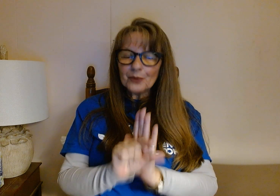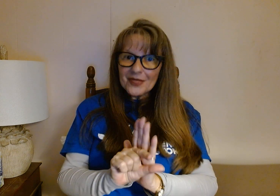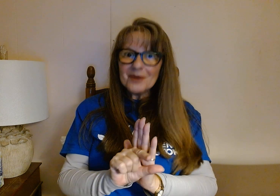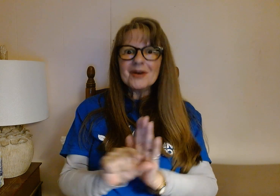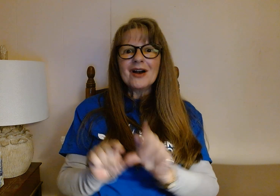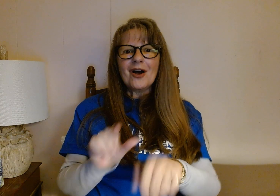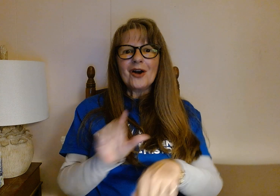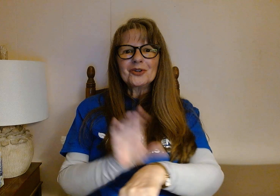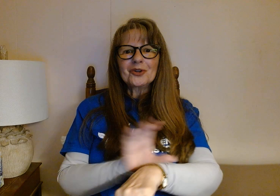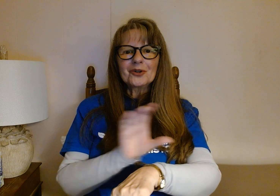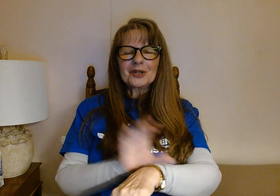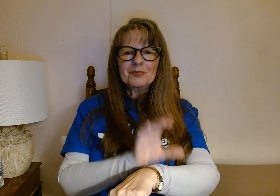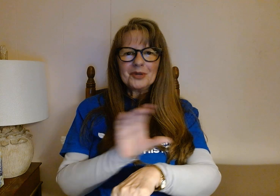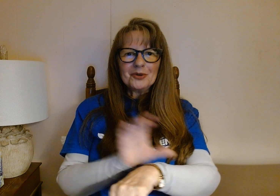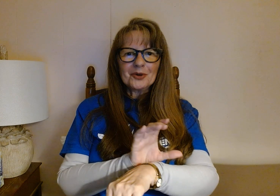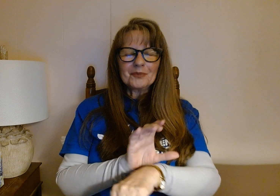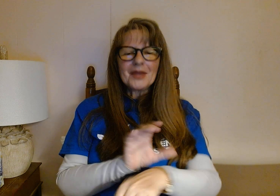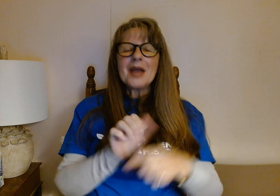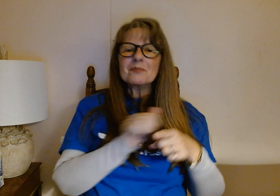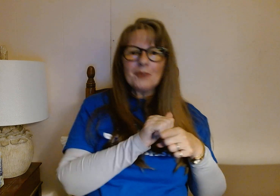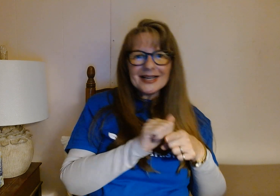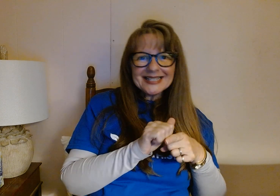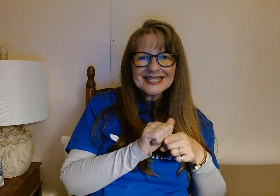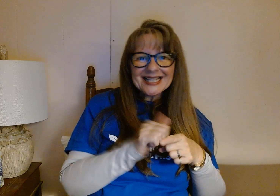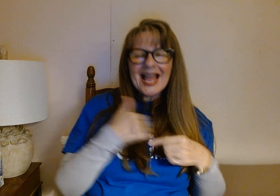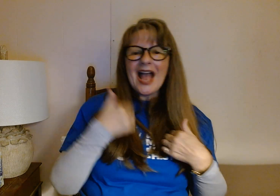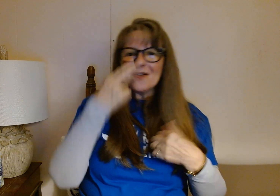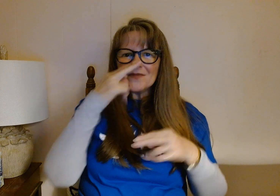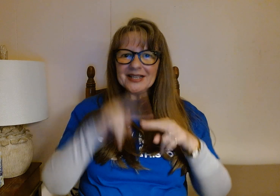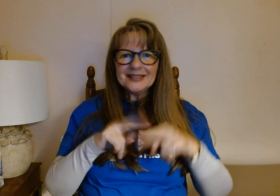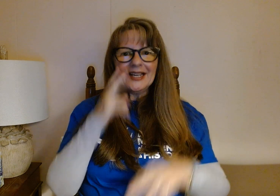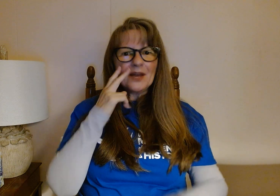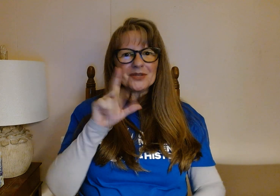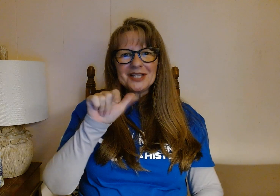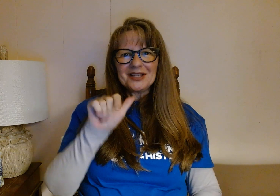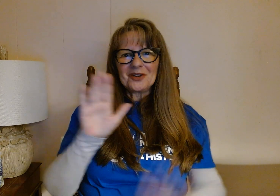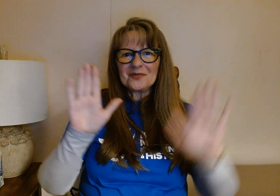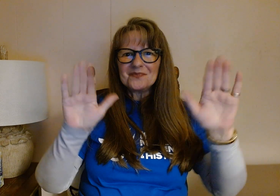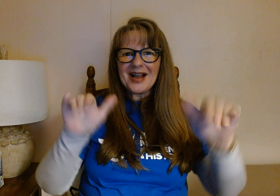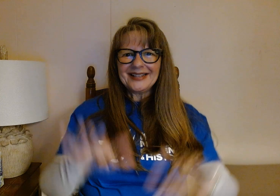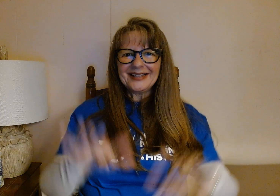algorithm on your computer. Practice, have fun, and I will see you later. Bye.